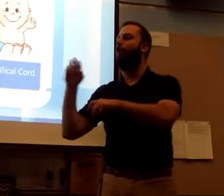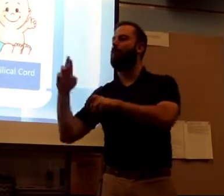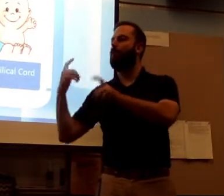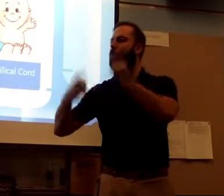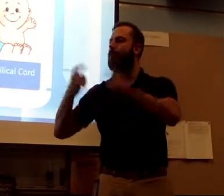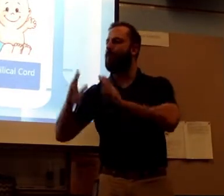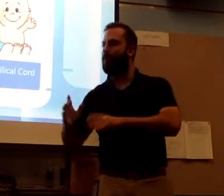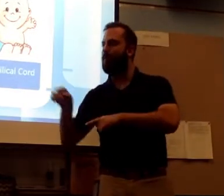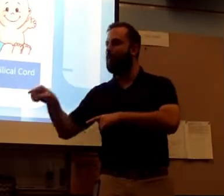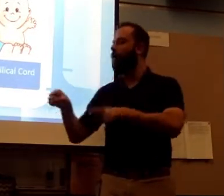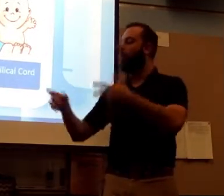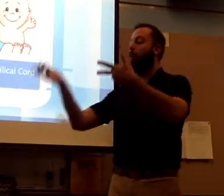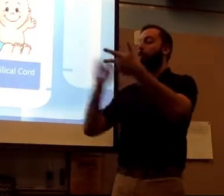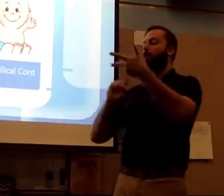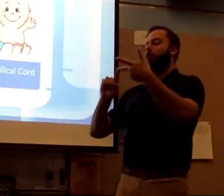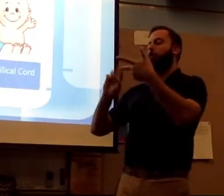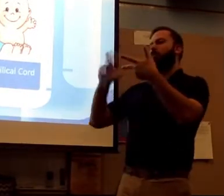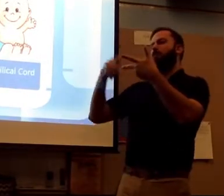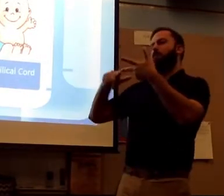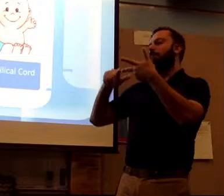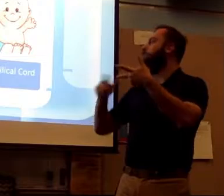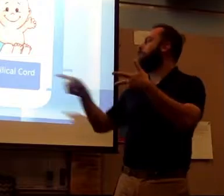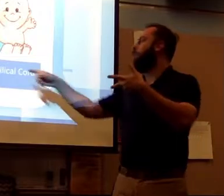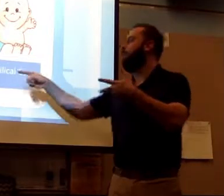from umbilical cords using those stem cells.